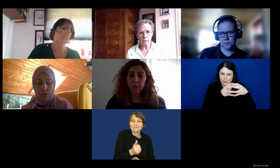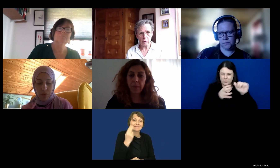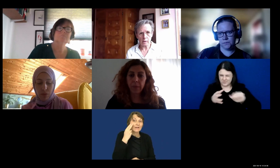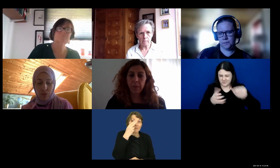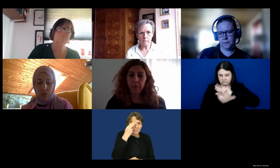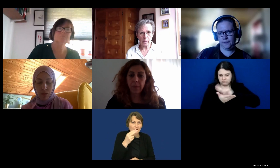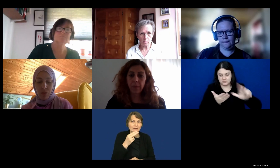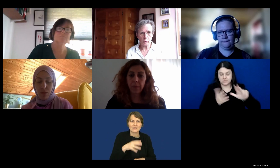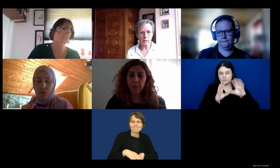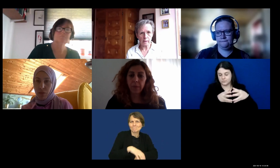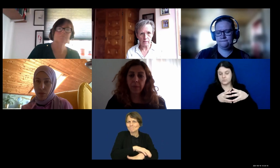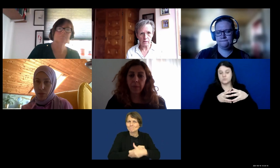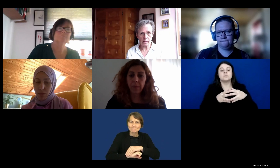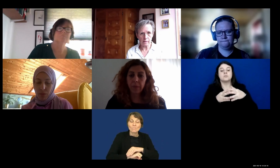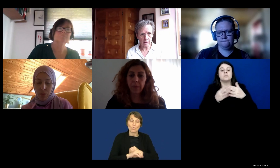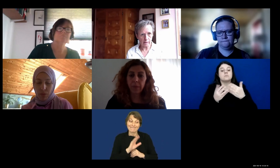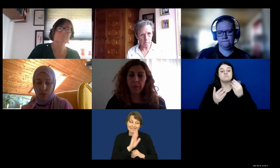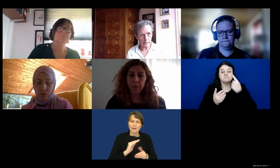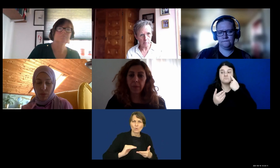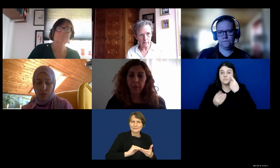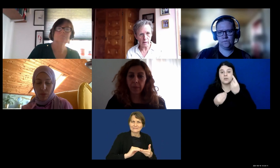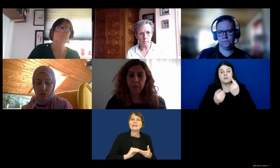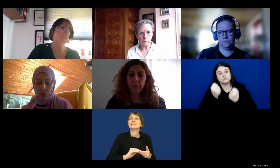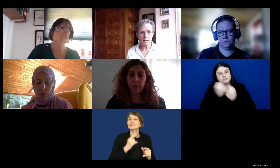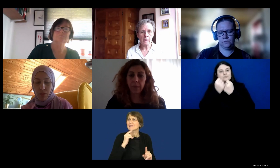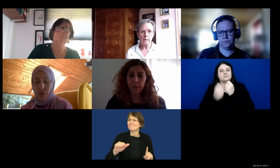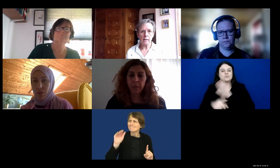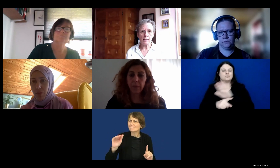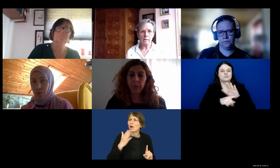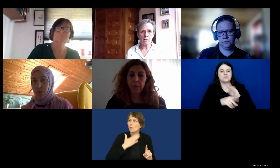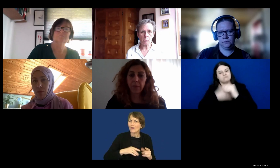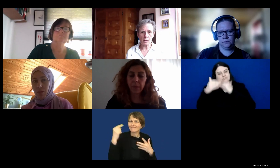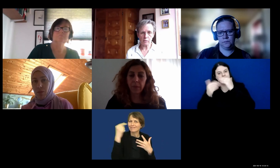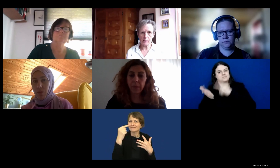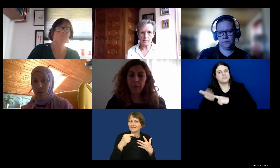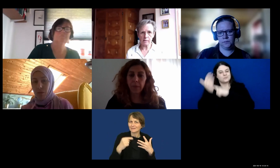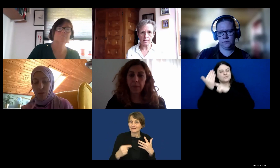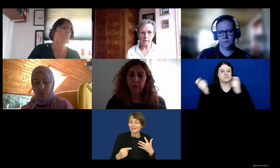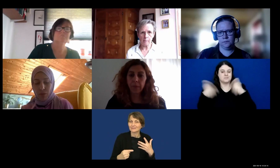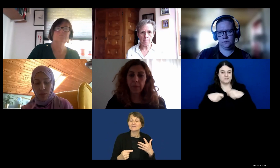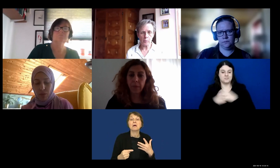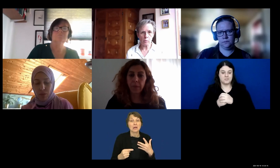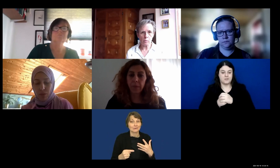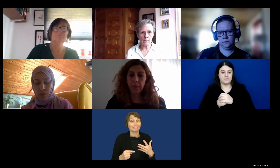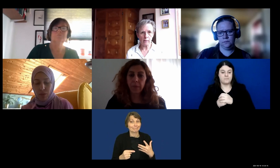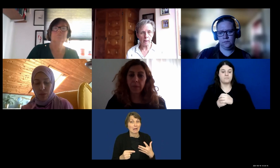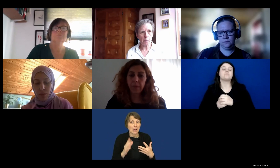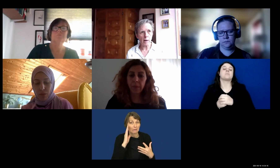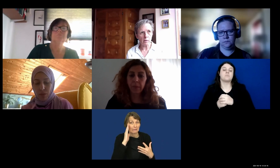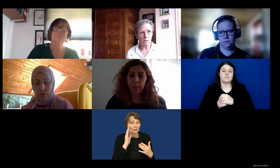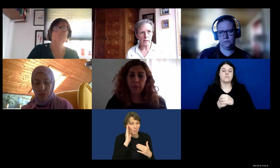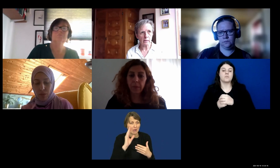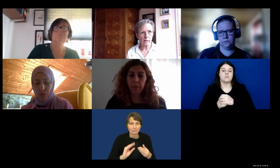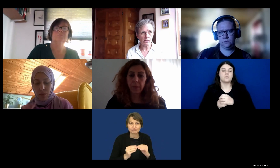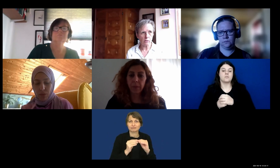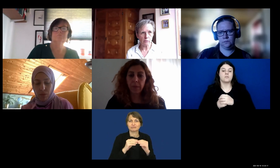ask for helpful technology, and then it might be developed. So part of it is to